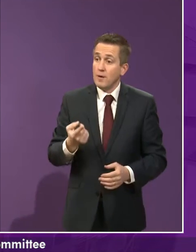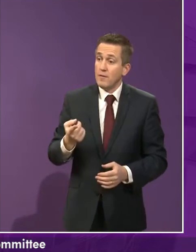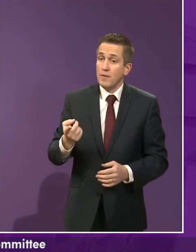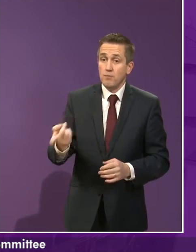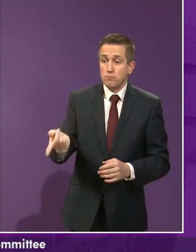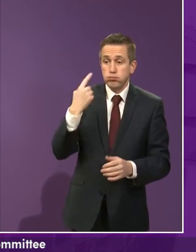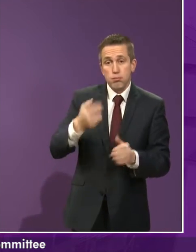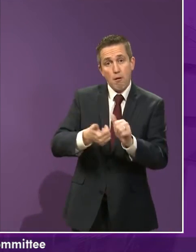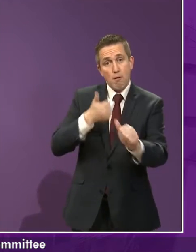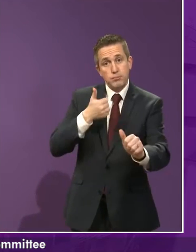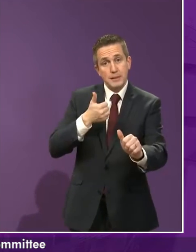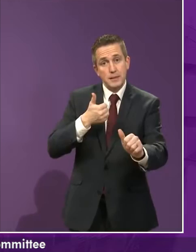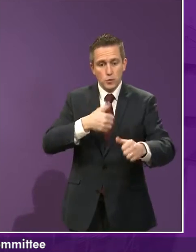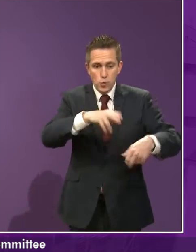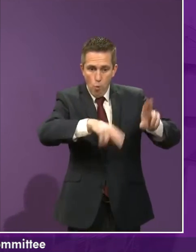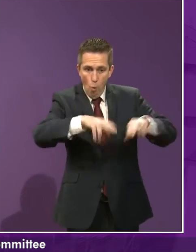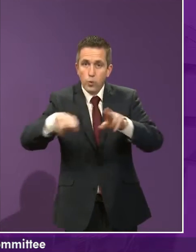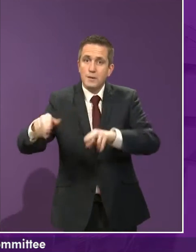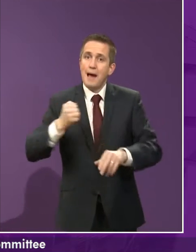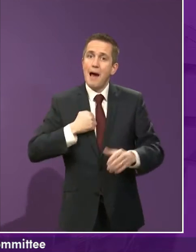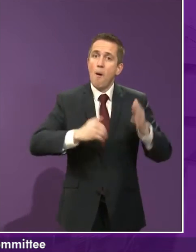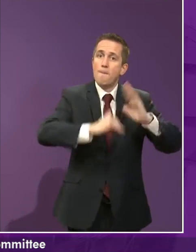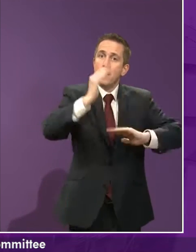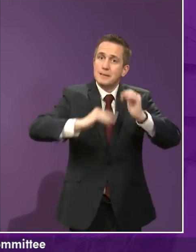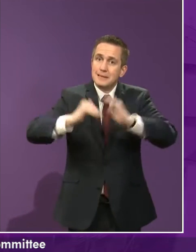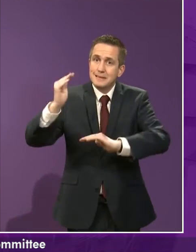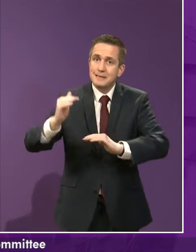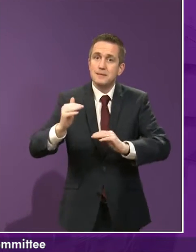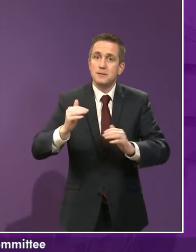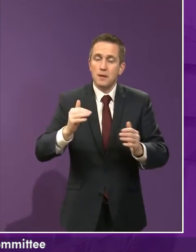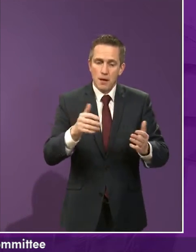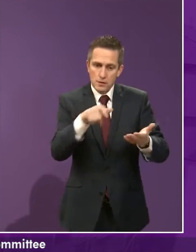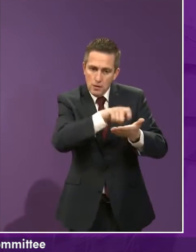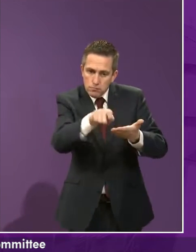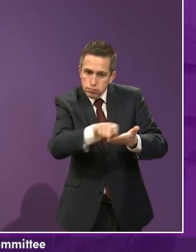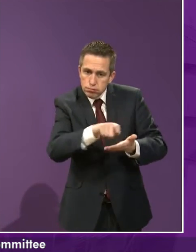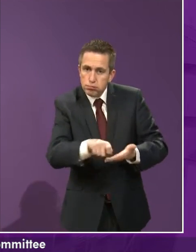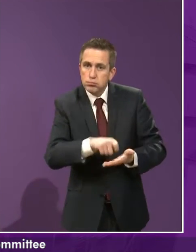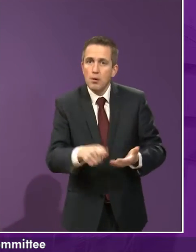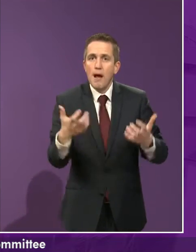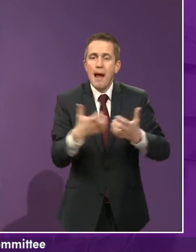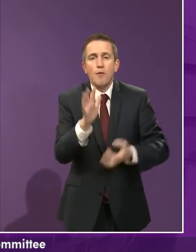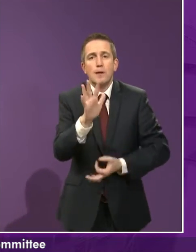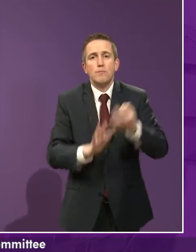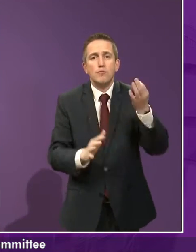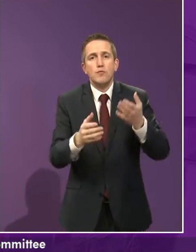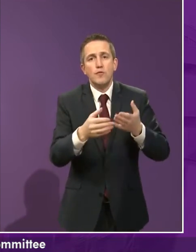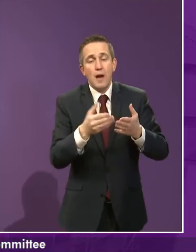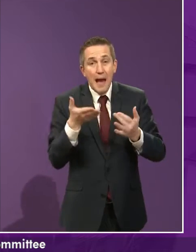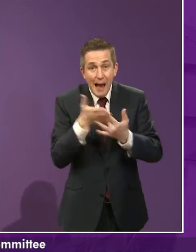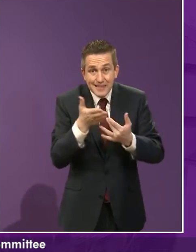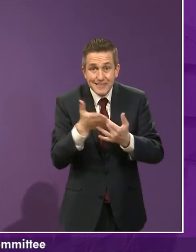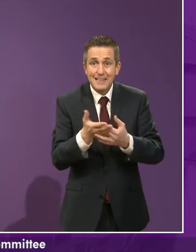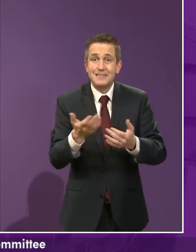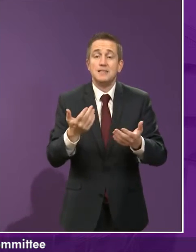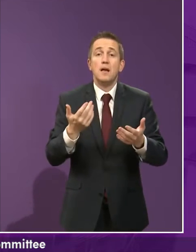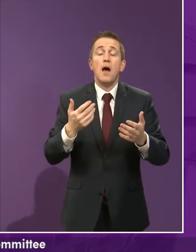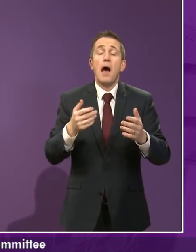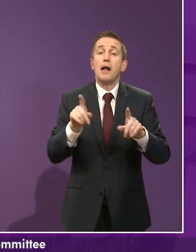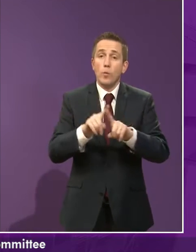to audit all of our buildings and provide guides for access, but also egress for buildings, because there are some